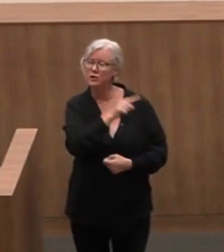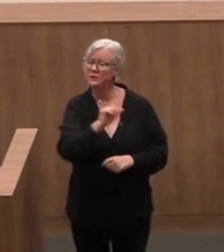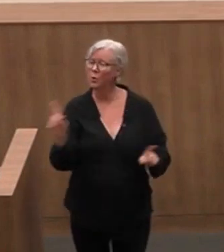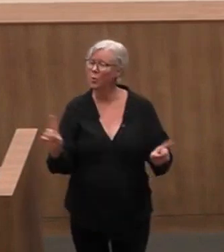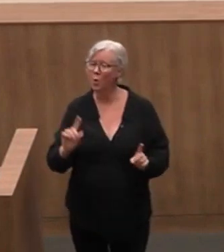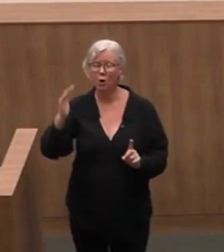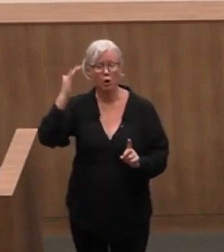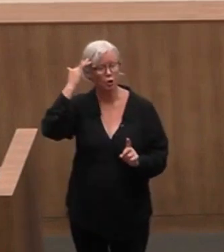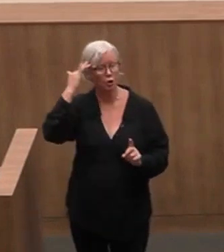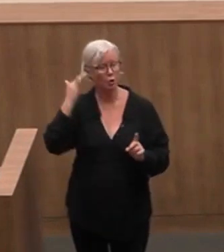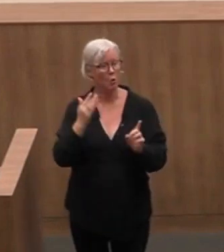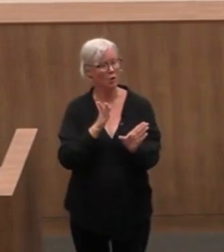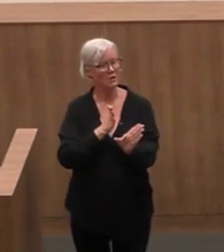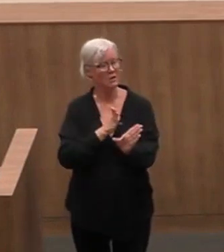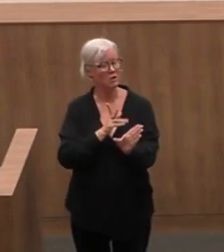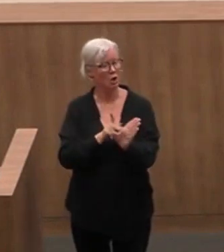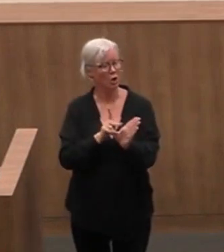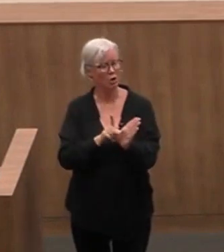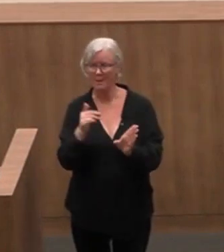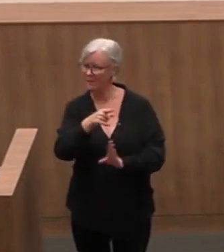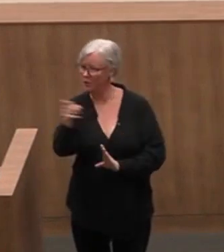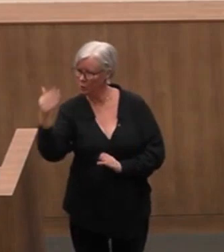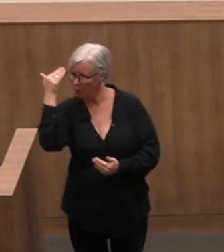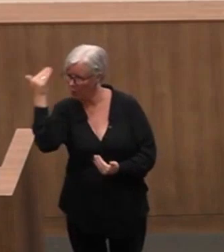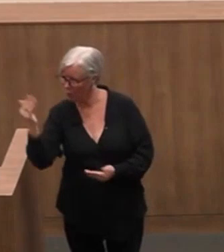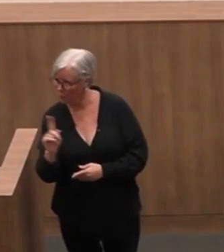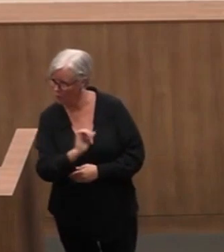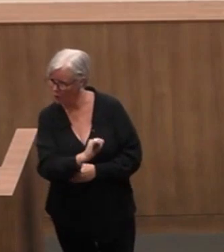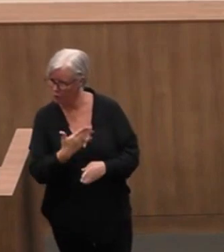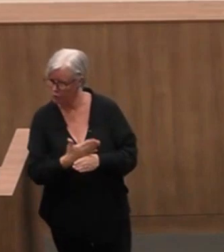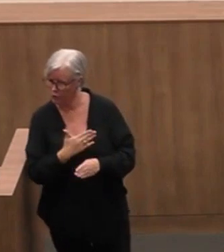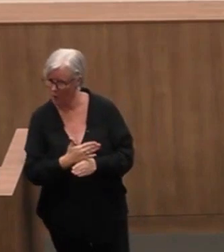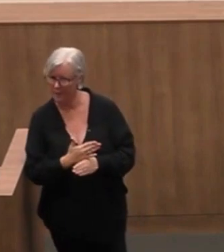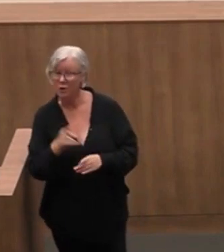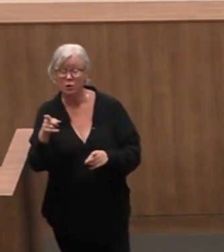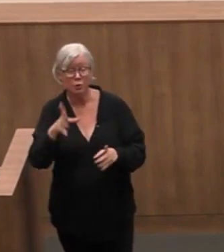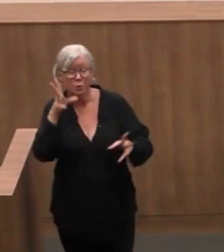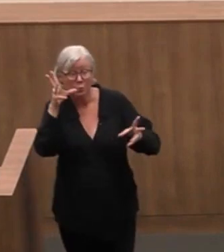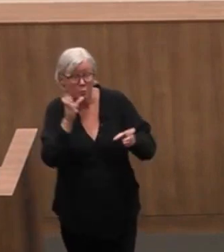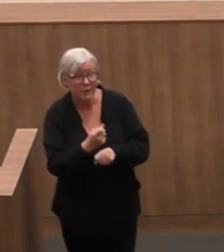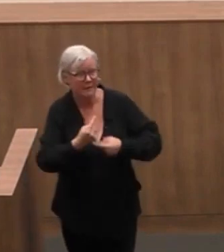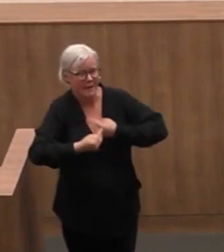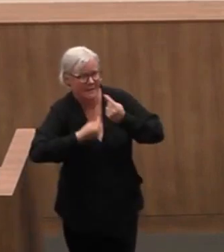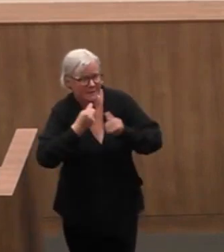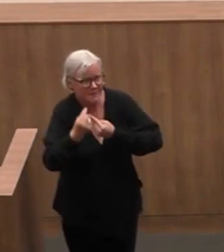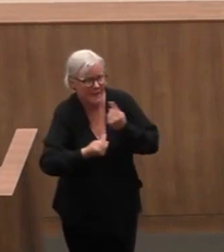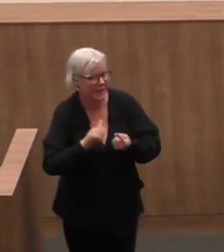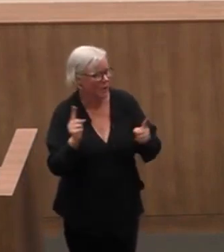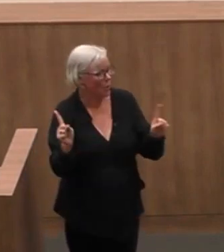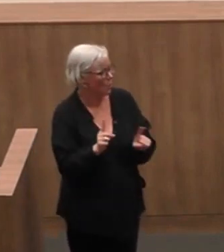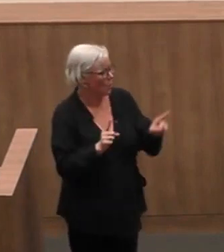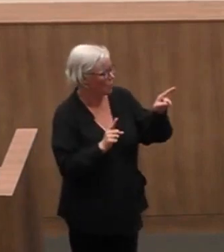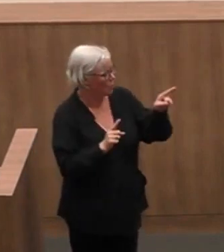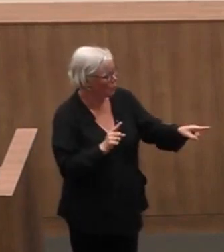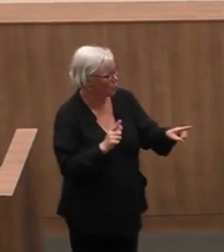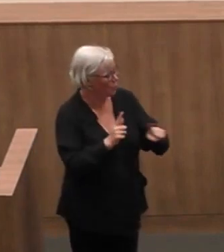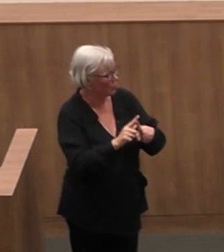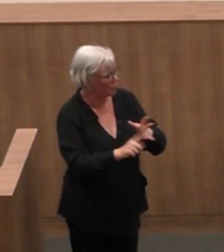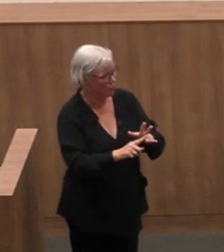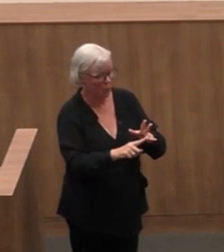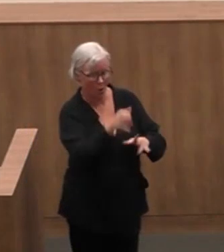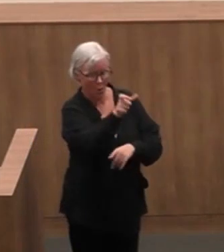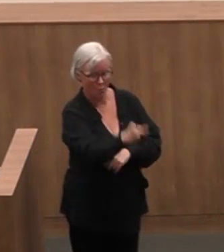you may not know what that is. Can you very briefly explain what you do when someone, you know, has to